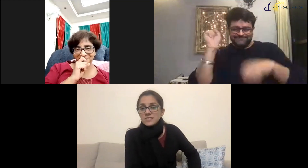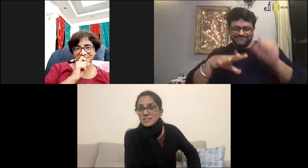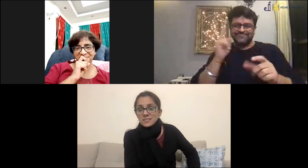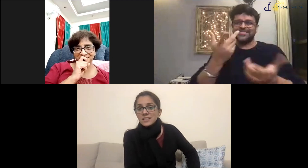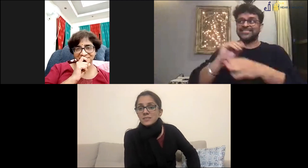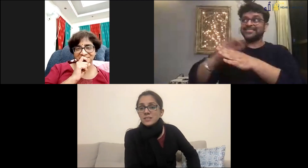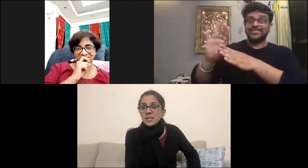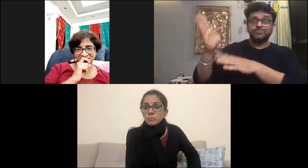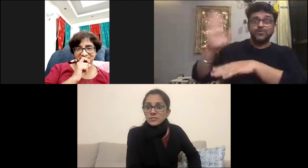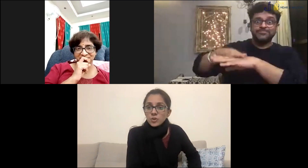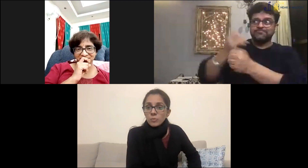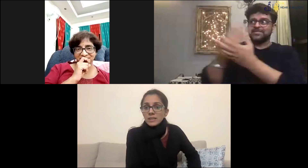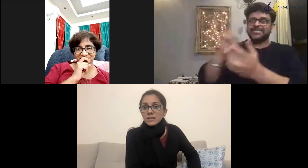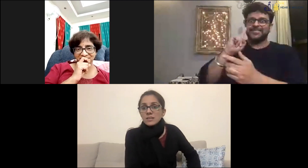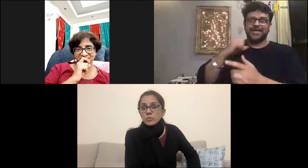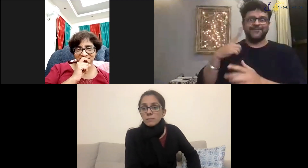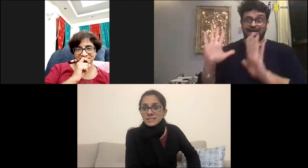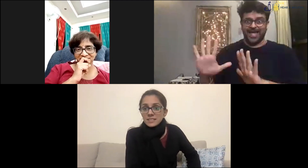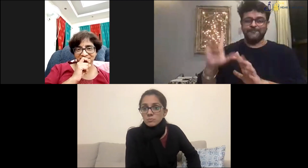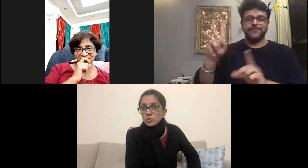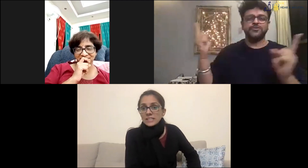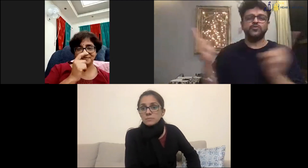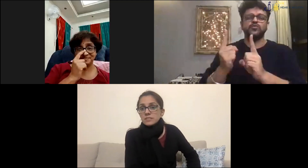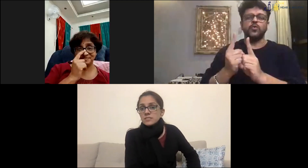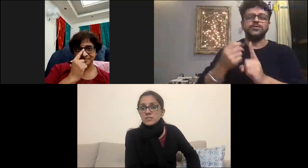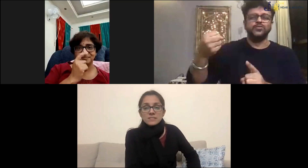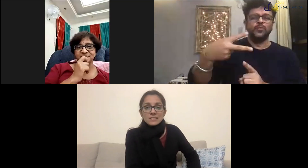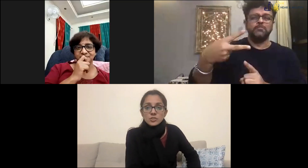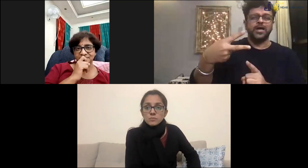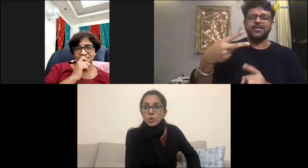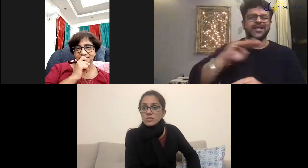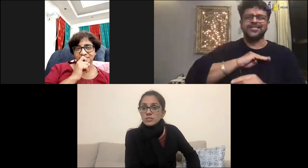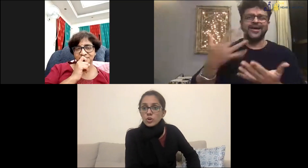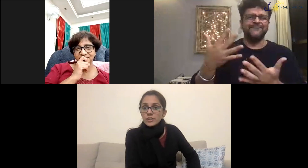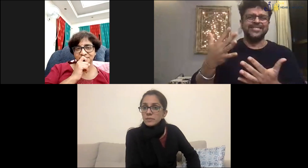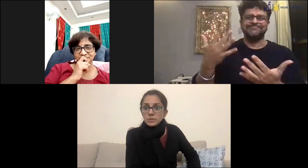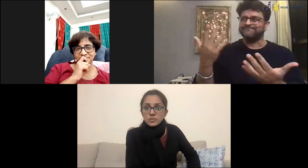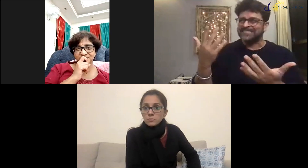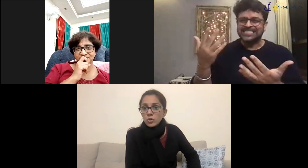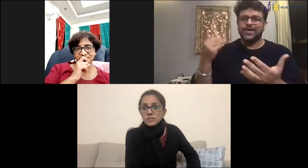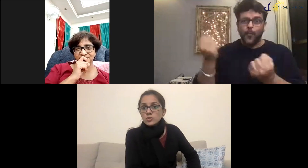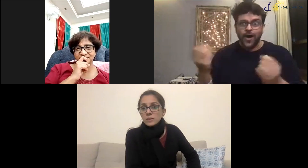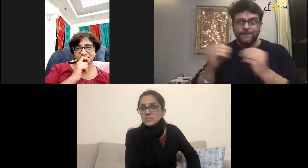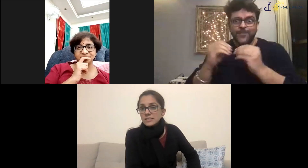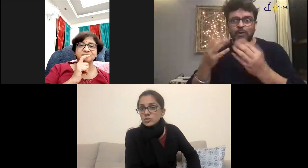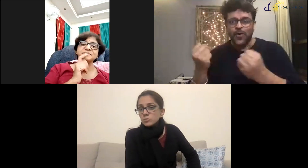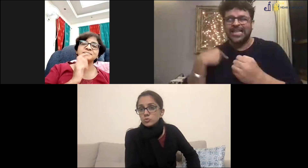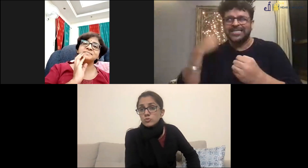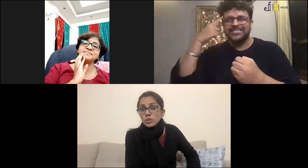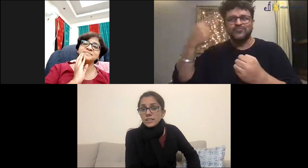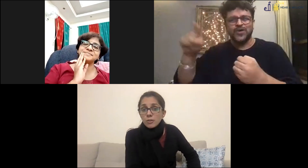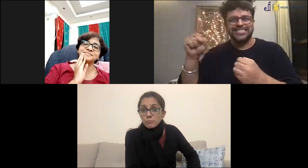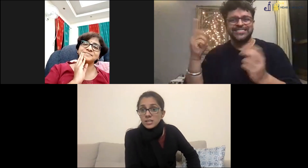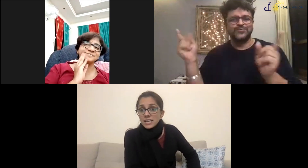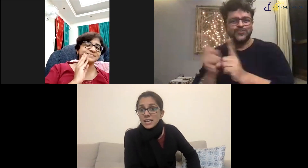challenges discussing and brainstorming with my Centum Grow experience with the leadership course, a short leadership course, 2 months leadership course, which was